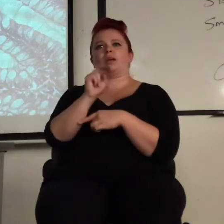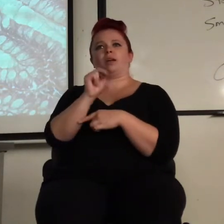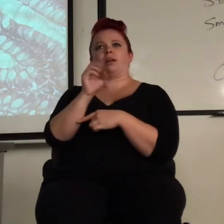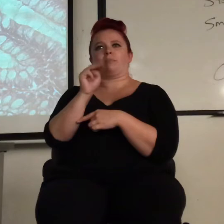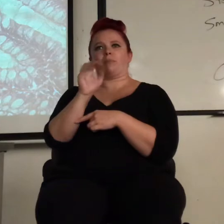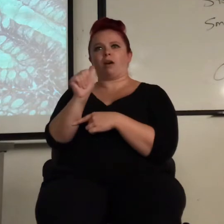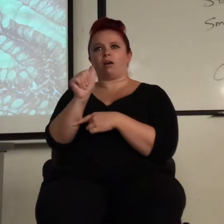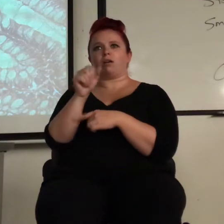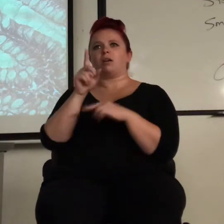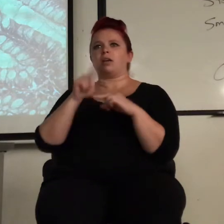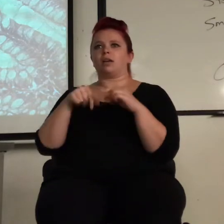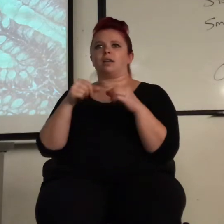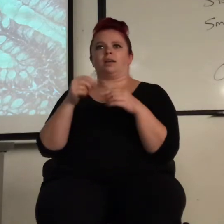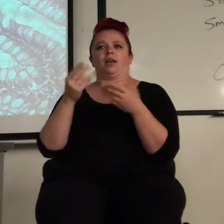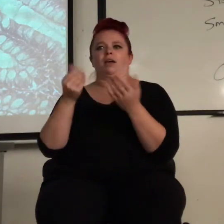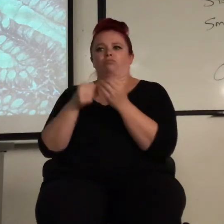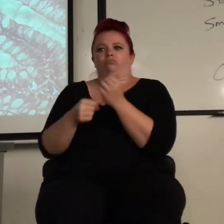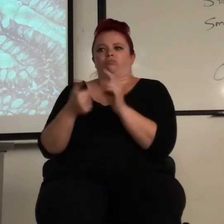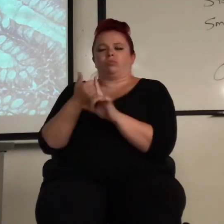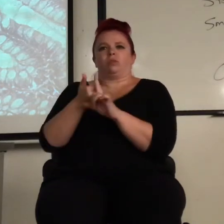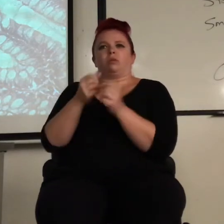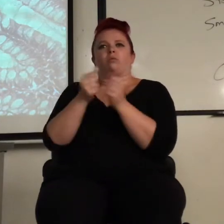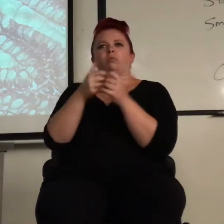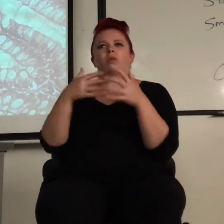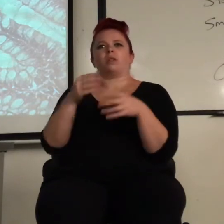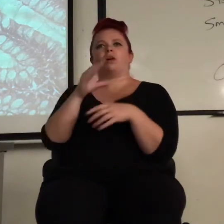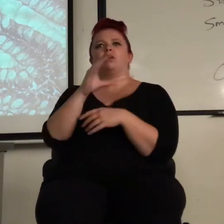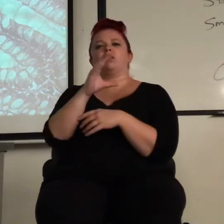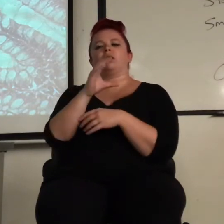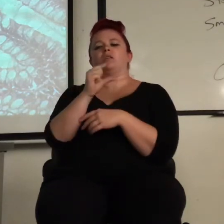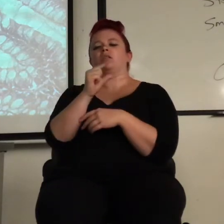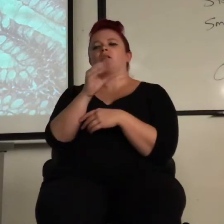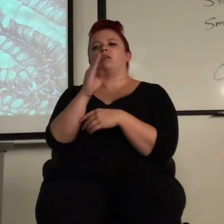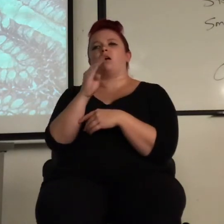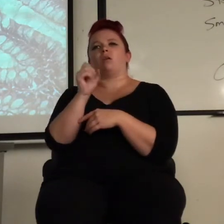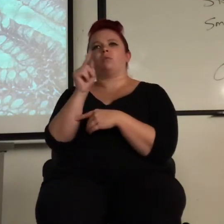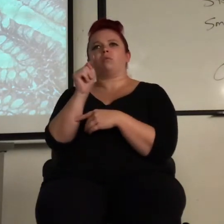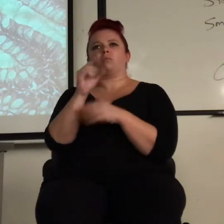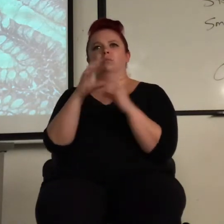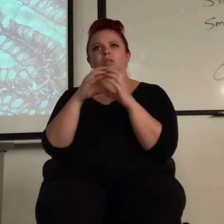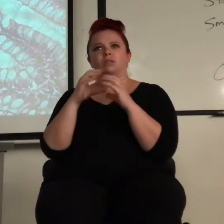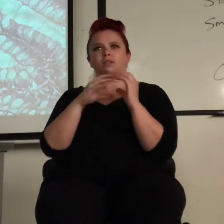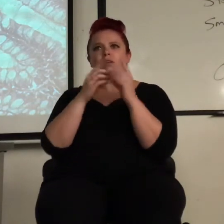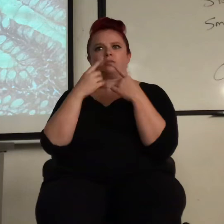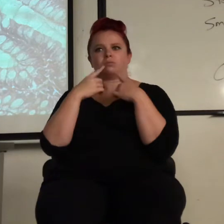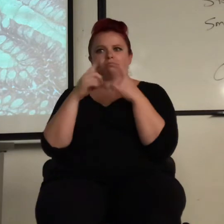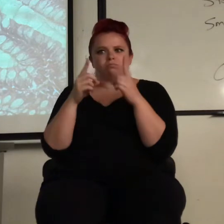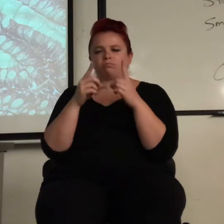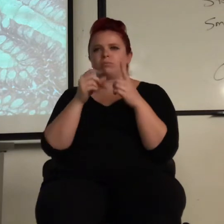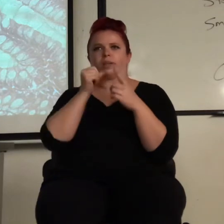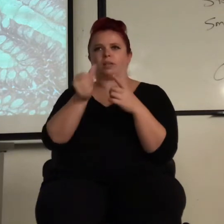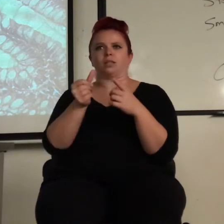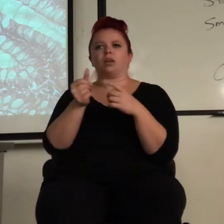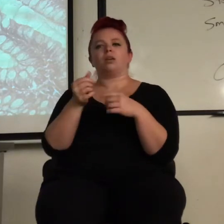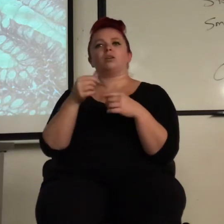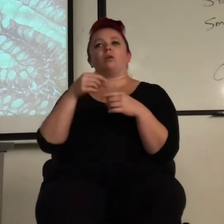himself without the function of the goblet cells. And well, she was a nurse at the time, and she was his nurse to do